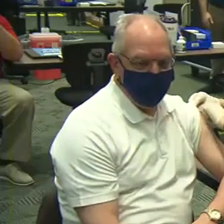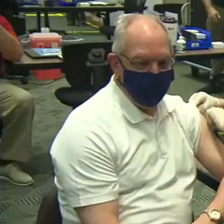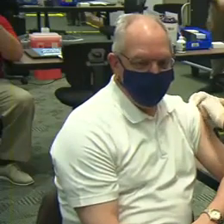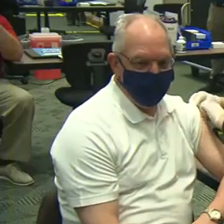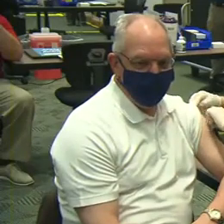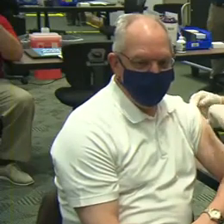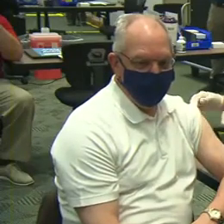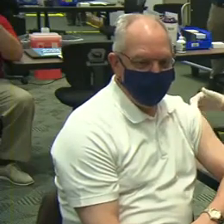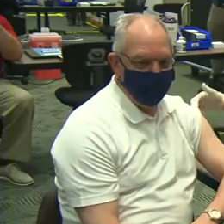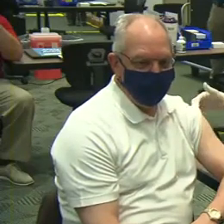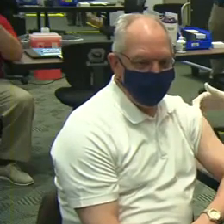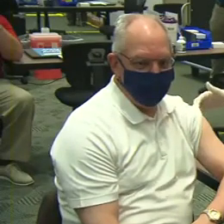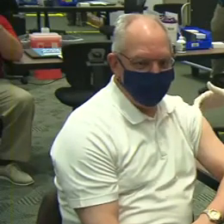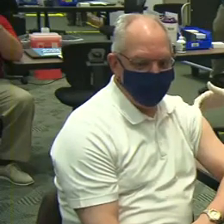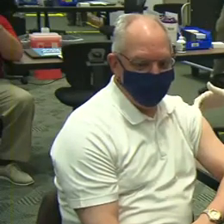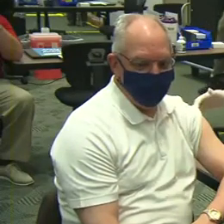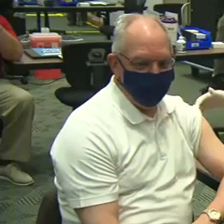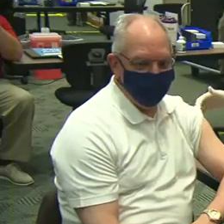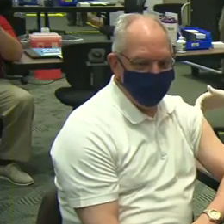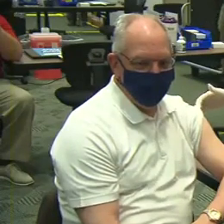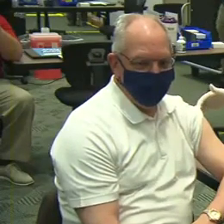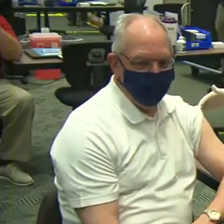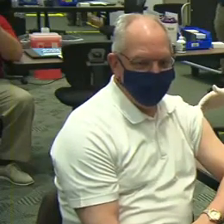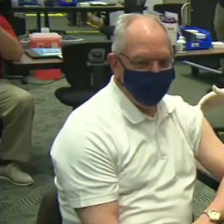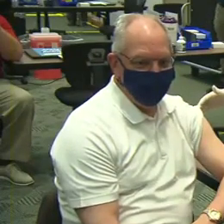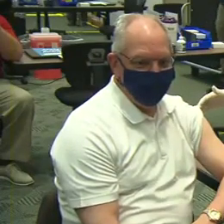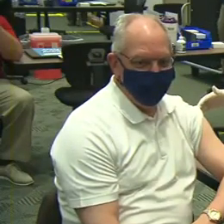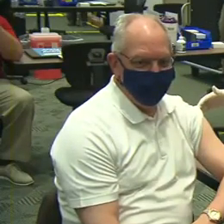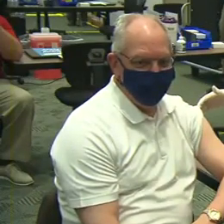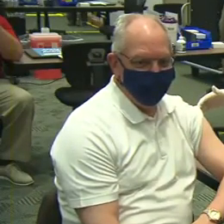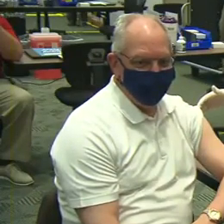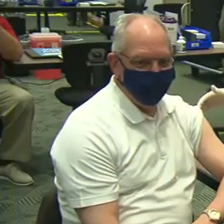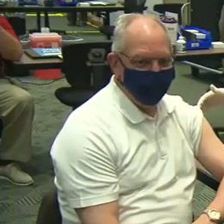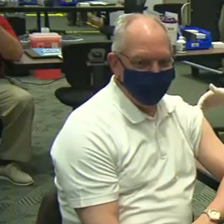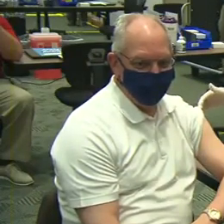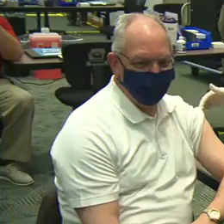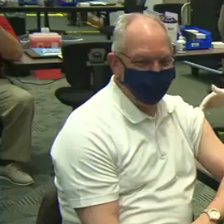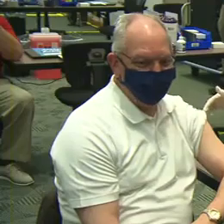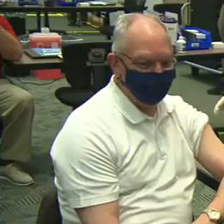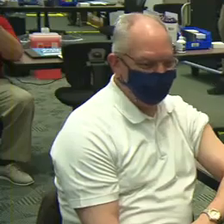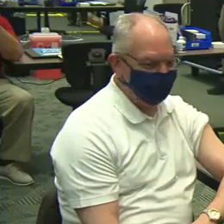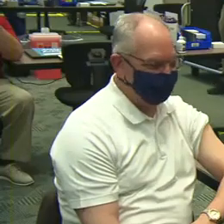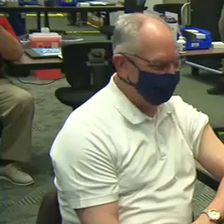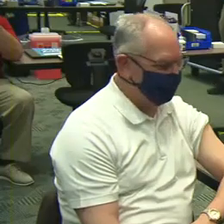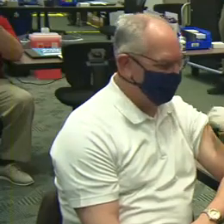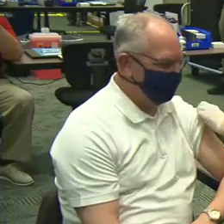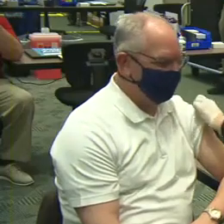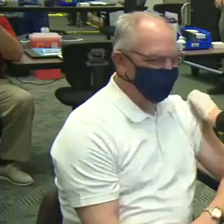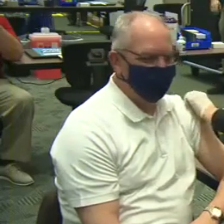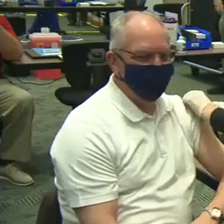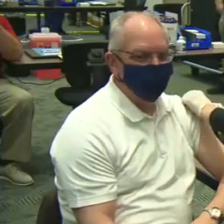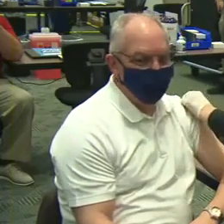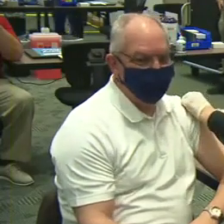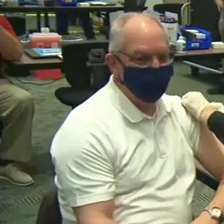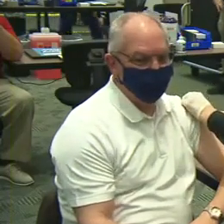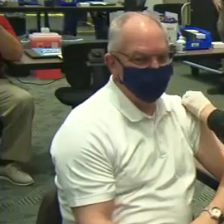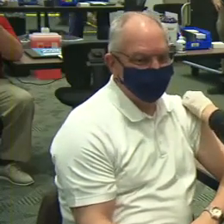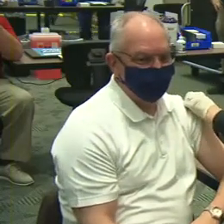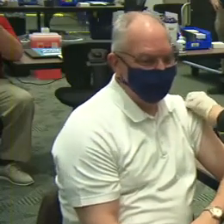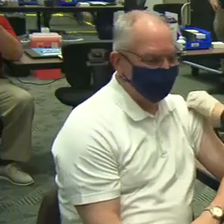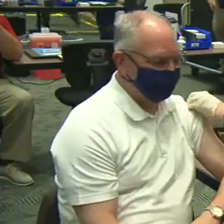I noticed you do have some pelican socks today. This is my NPR socks, that's right. But they're pelicans, Yep, though. yep. Not New